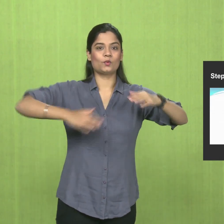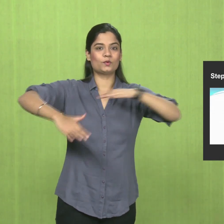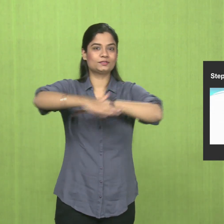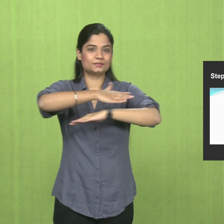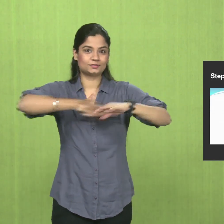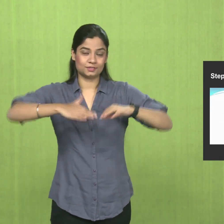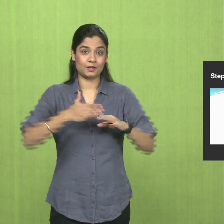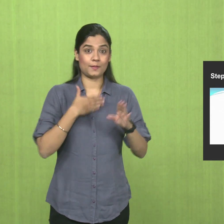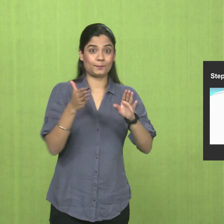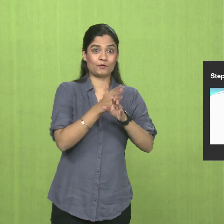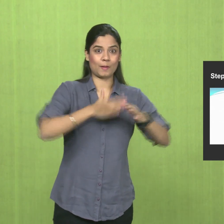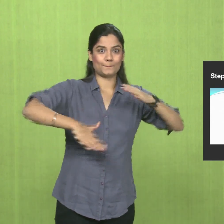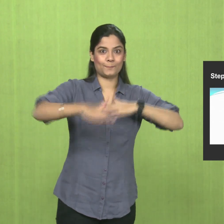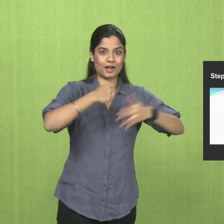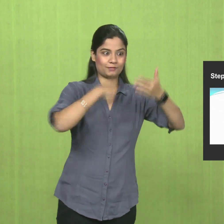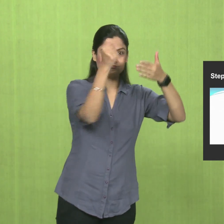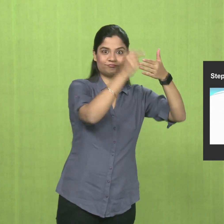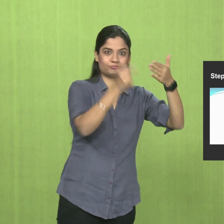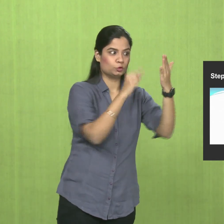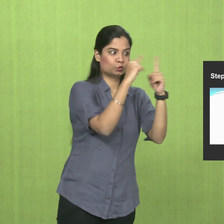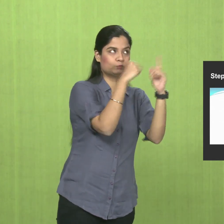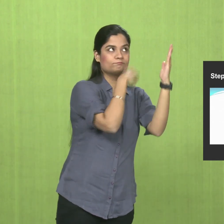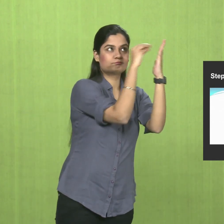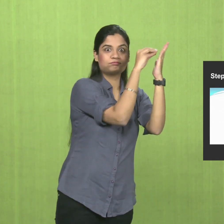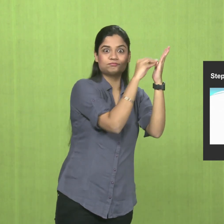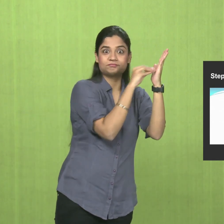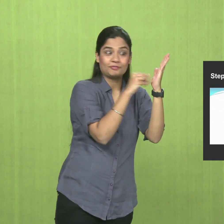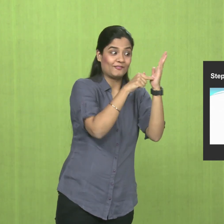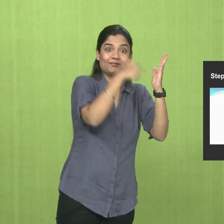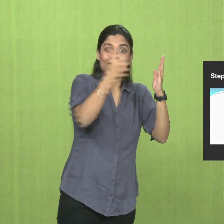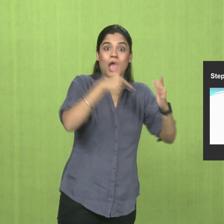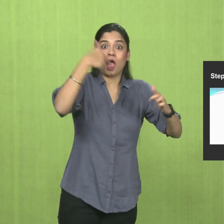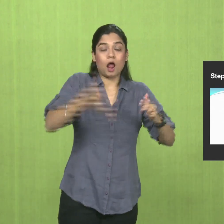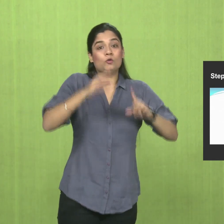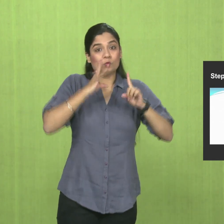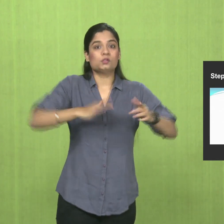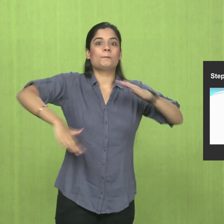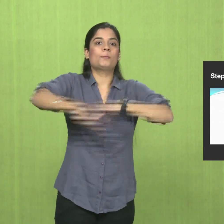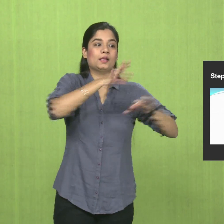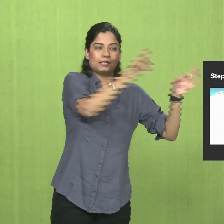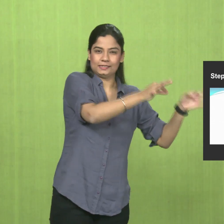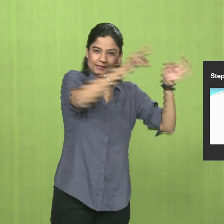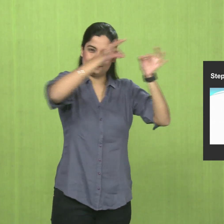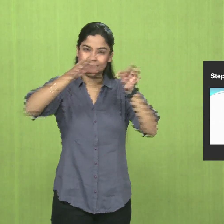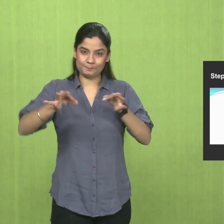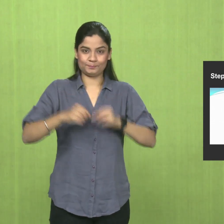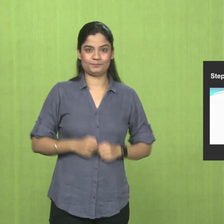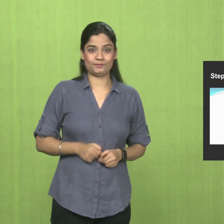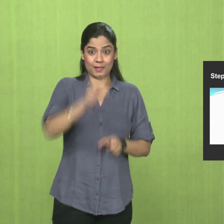Second is organizing. I have explained to you what is planning, preparing of the list of things that we need to do. Now